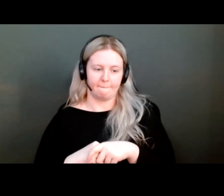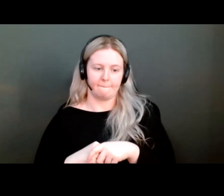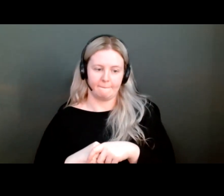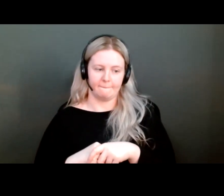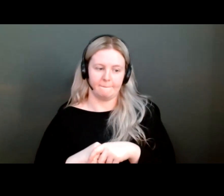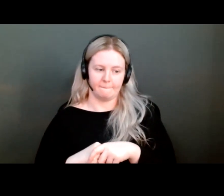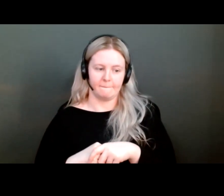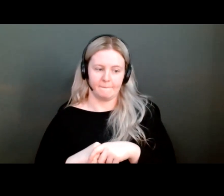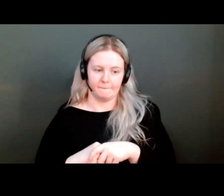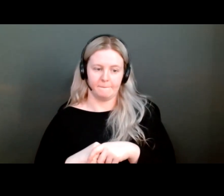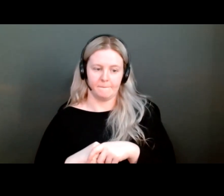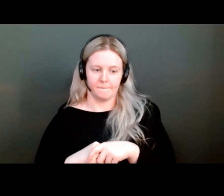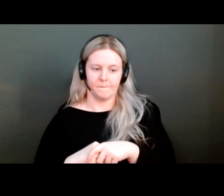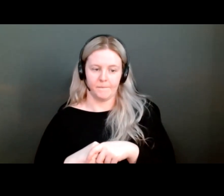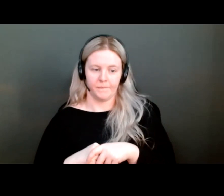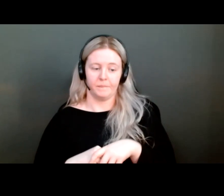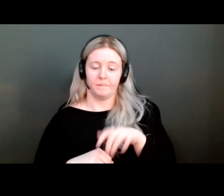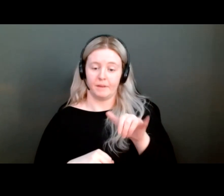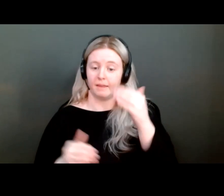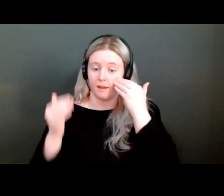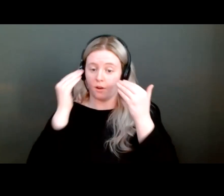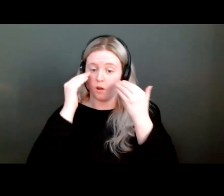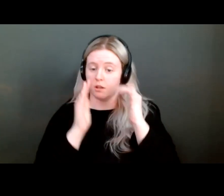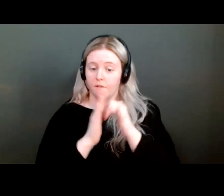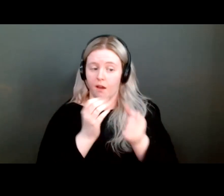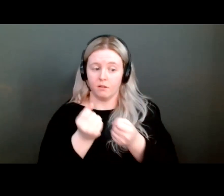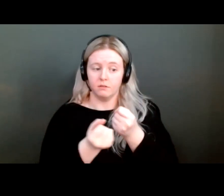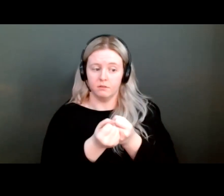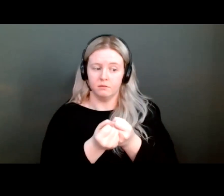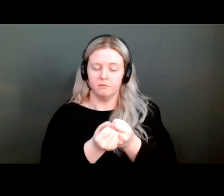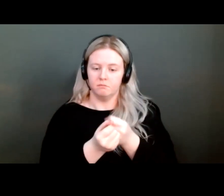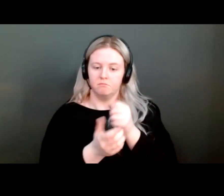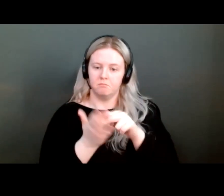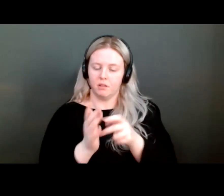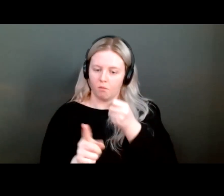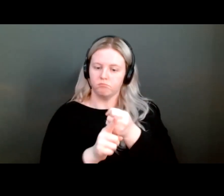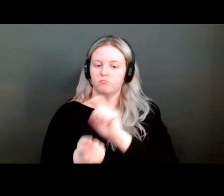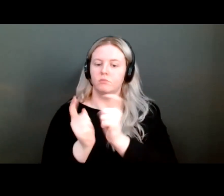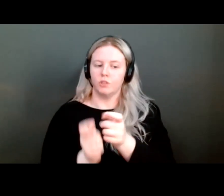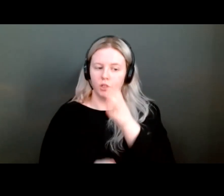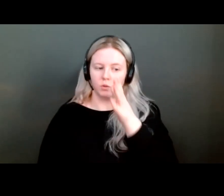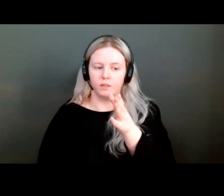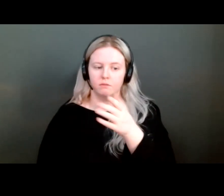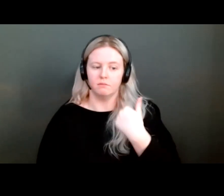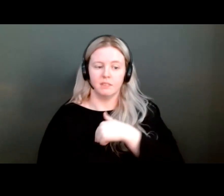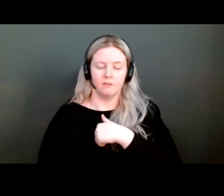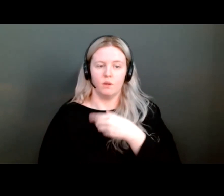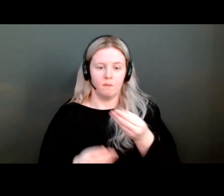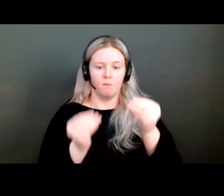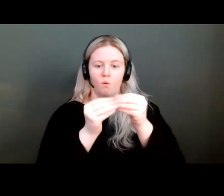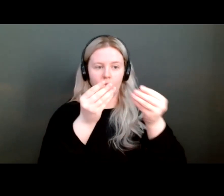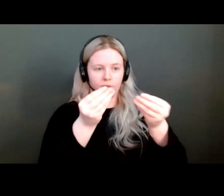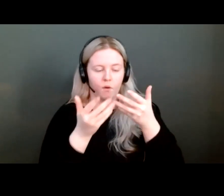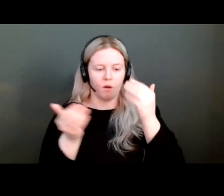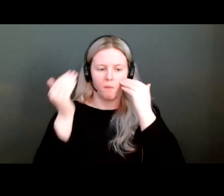That knowledge is a catalyst for social change, because the better informed we are, the more effectively we can reverse those